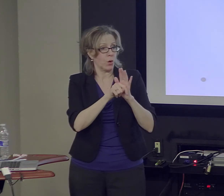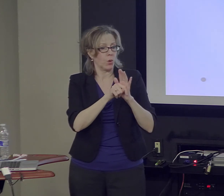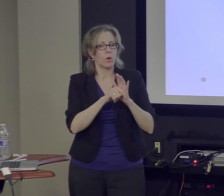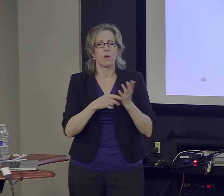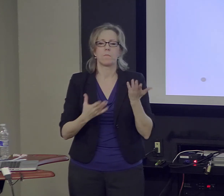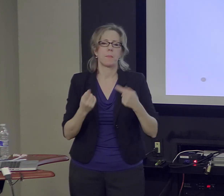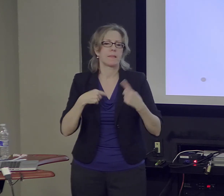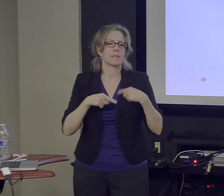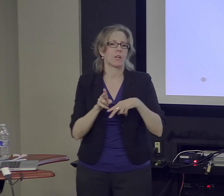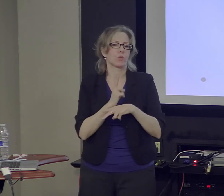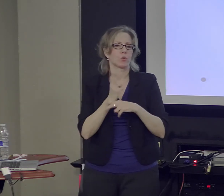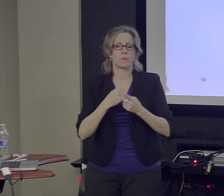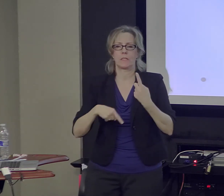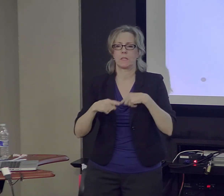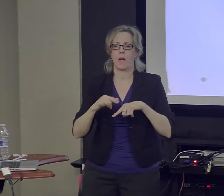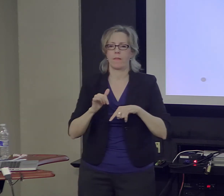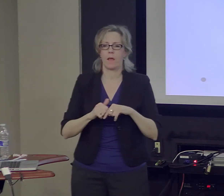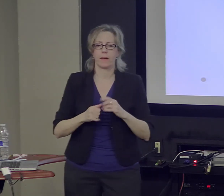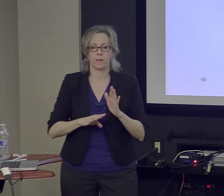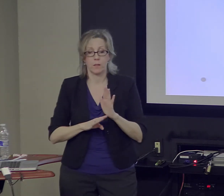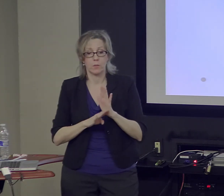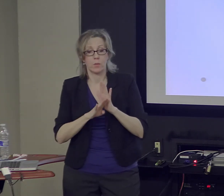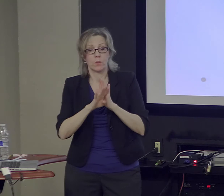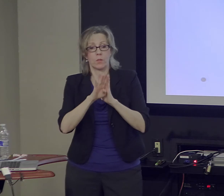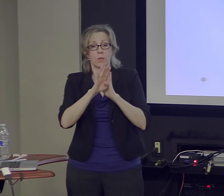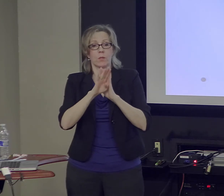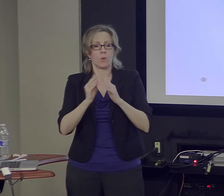And I also had clusters of signs from the videotape.